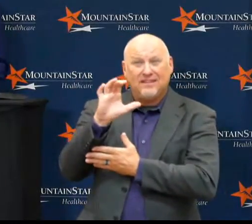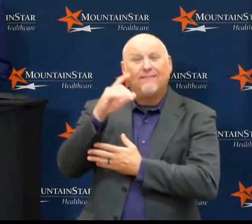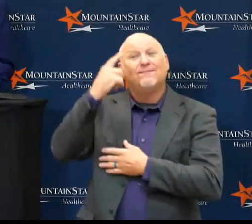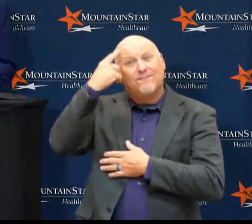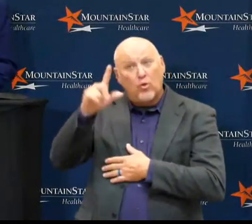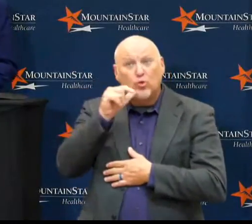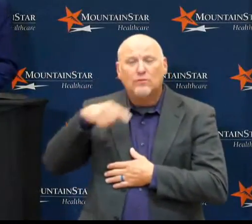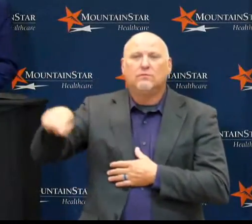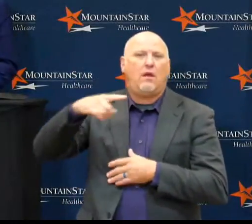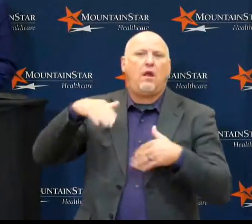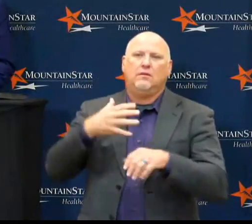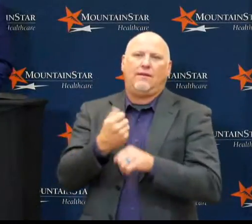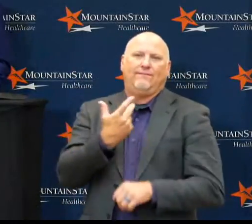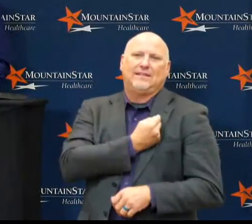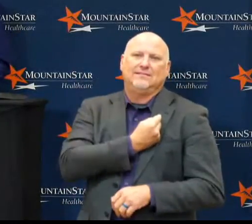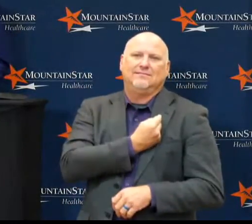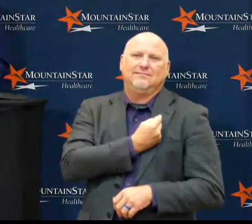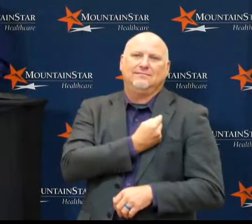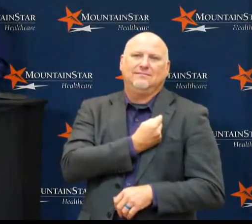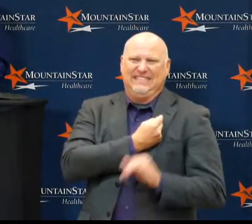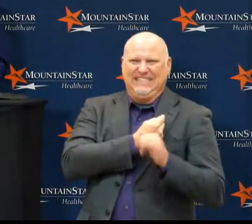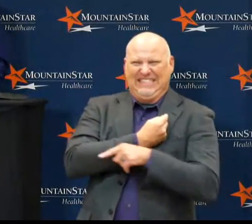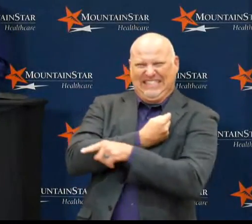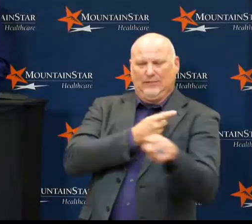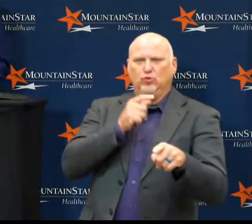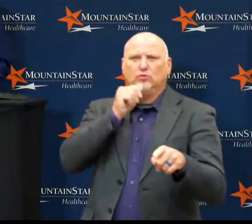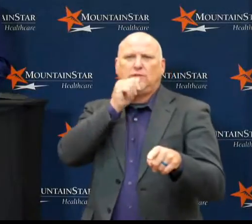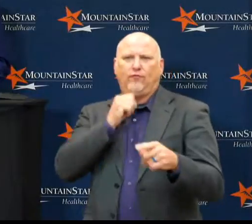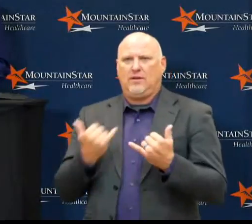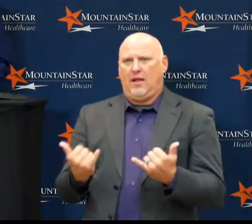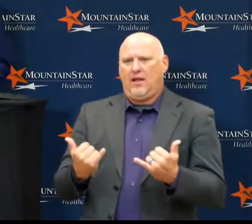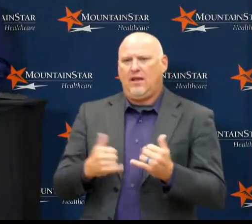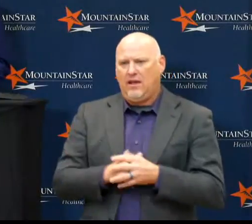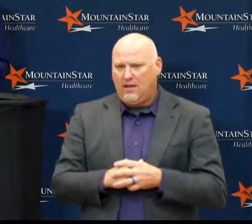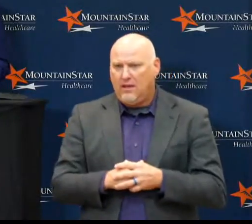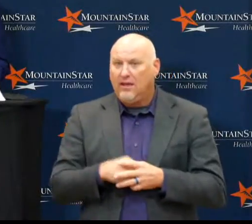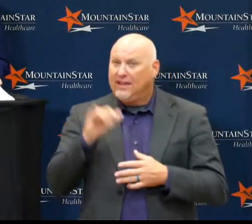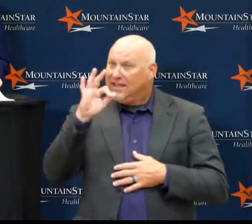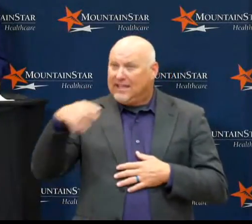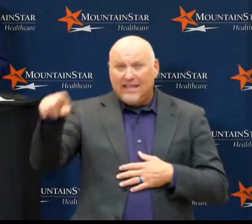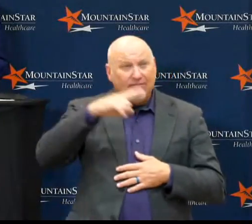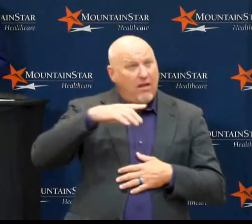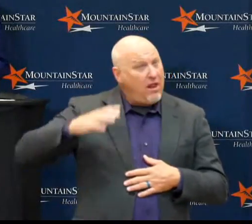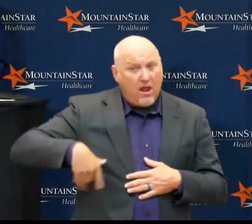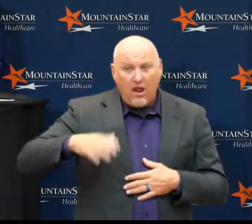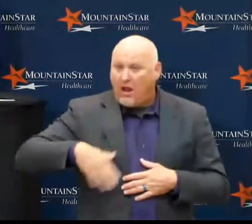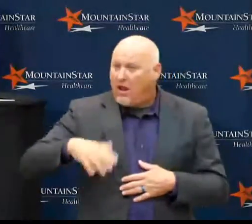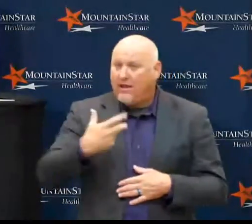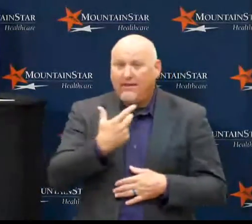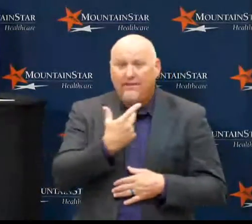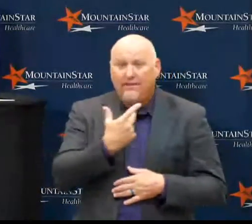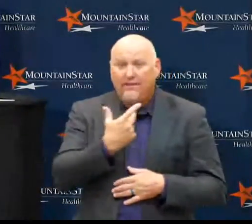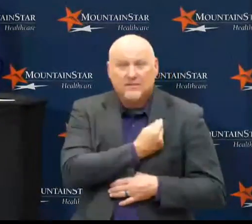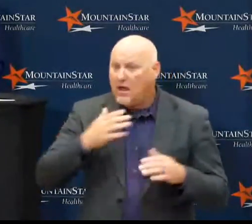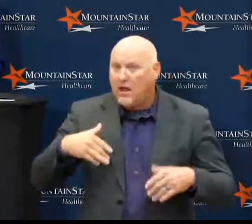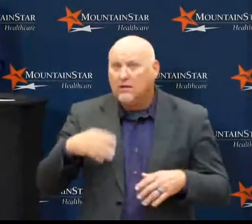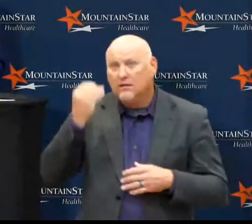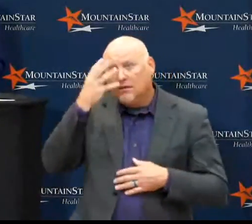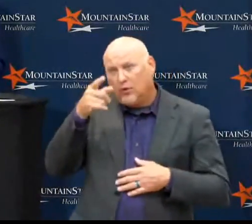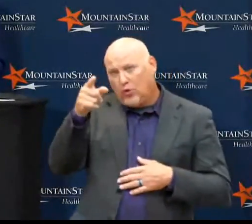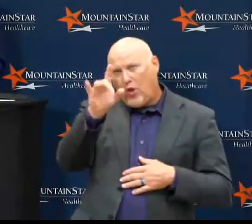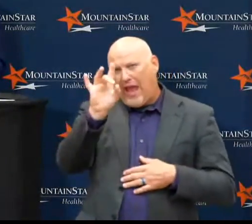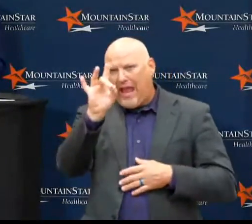are 8.3 times more likely to be infected than vaccinated people. They are 25